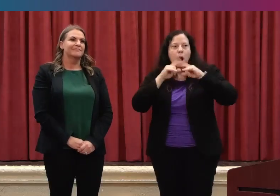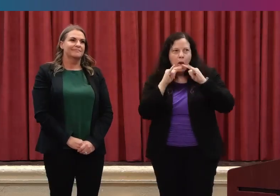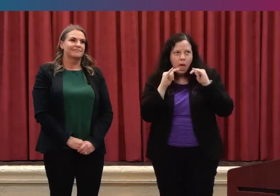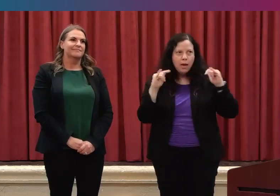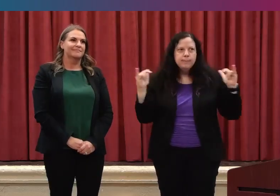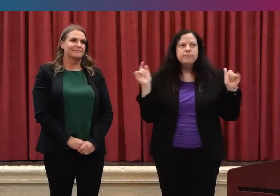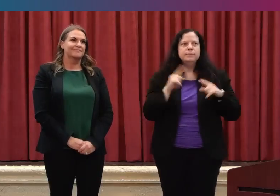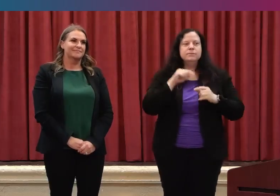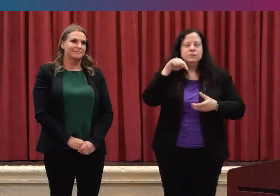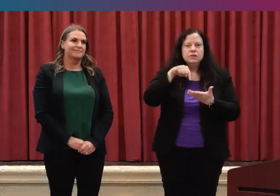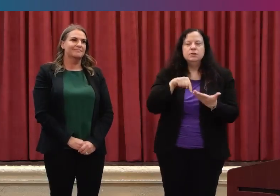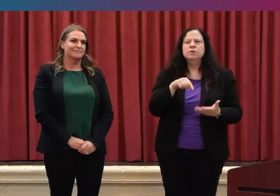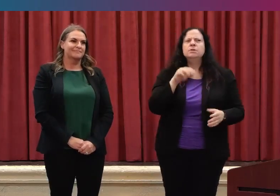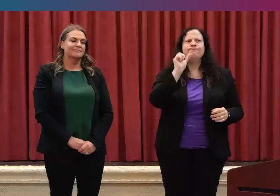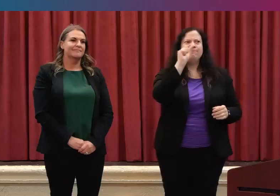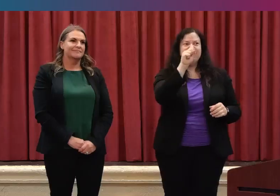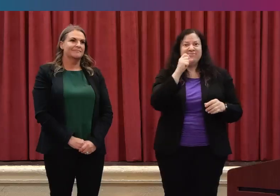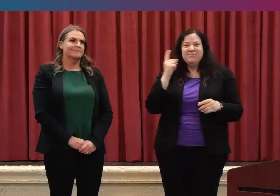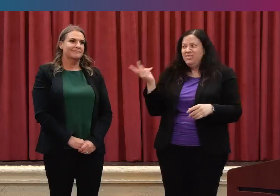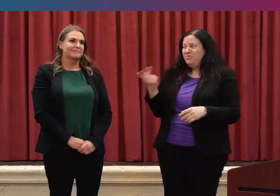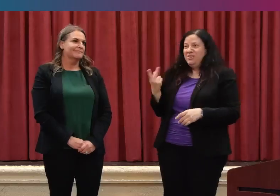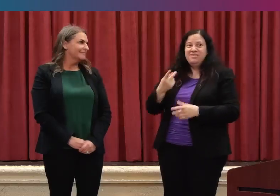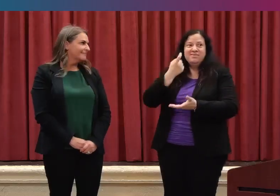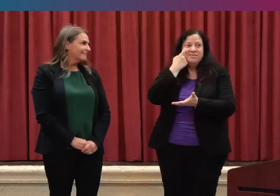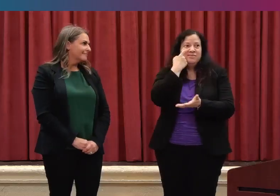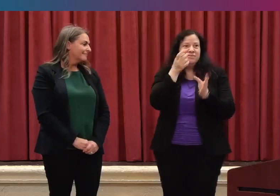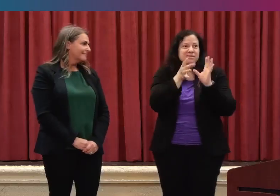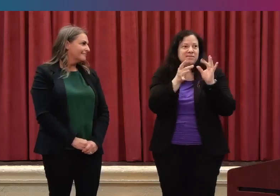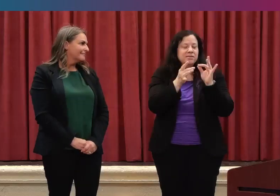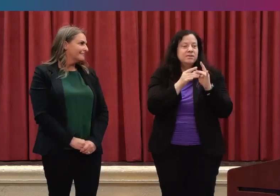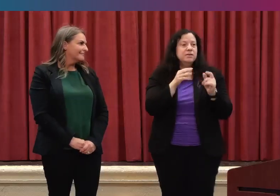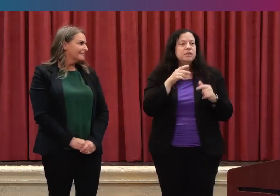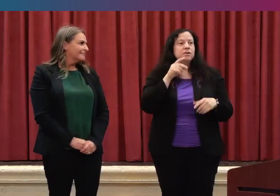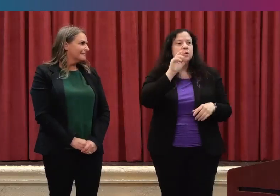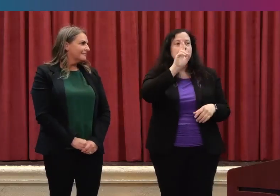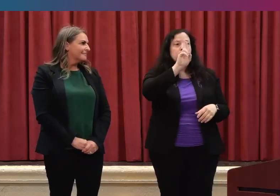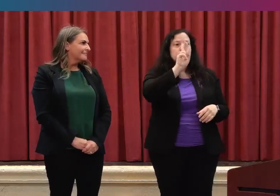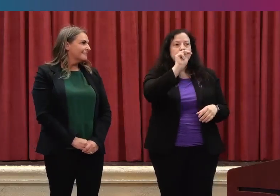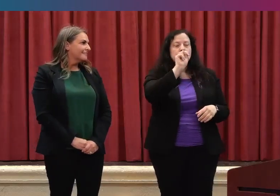etc.? That's really the key to that. So really, as we just recently